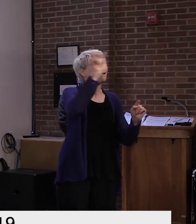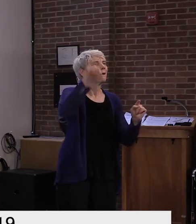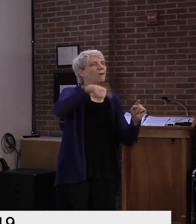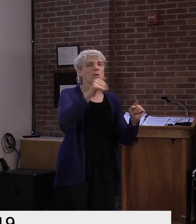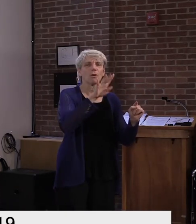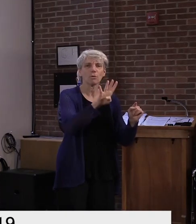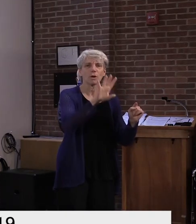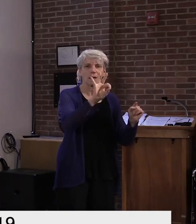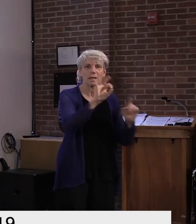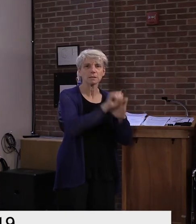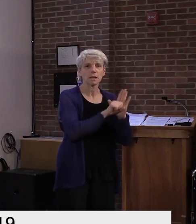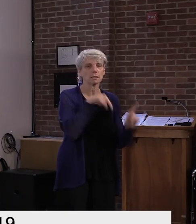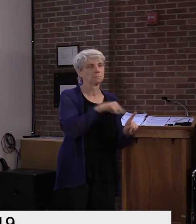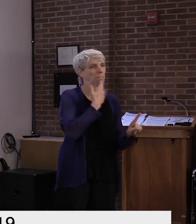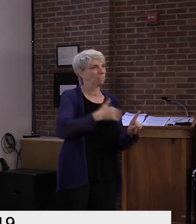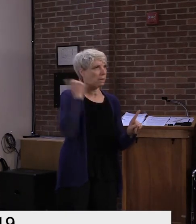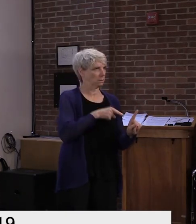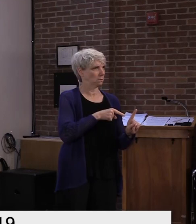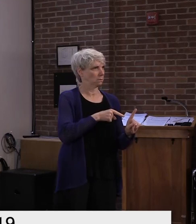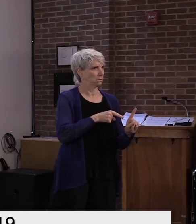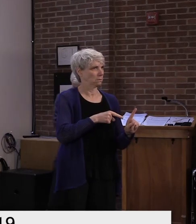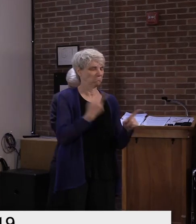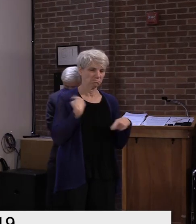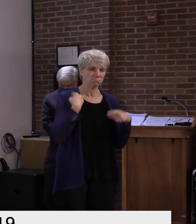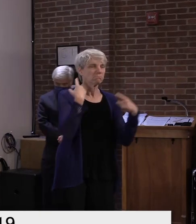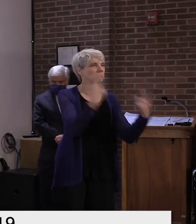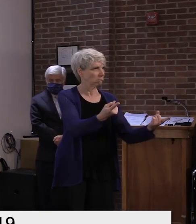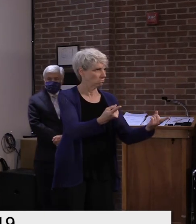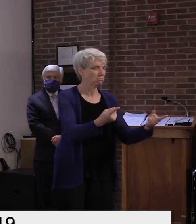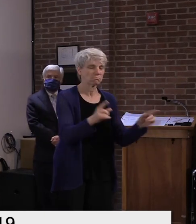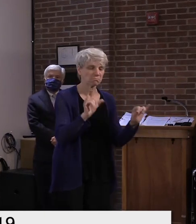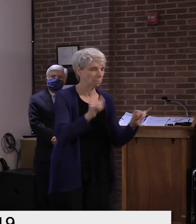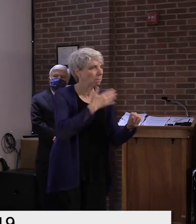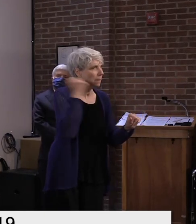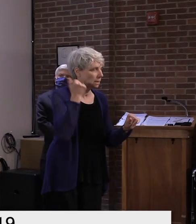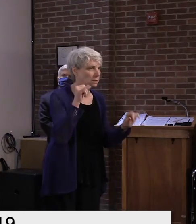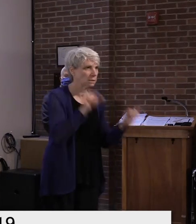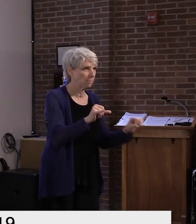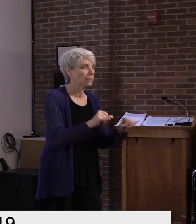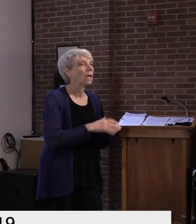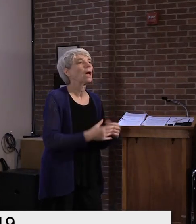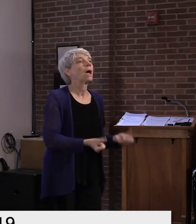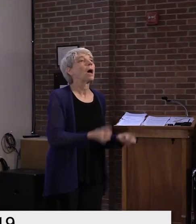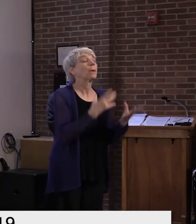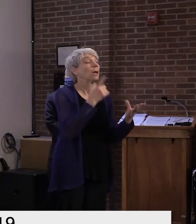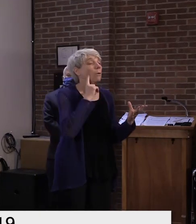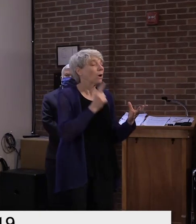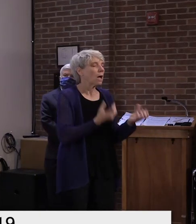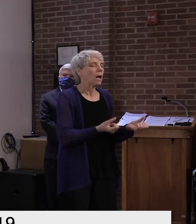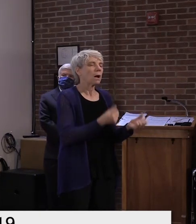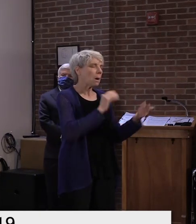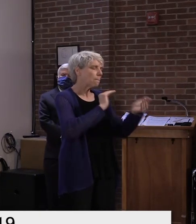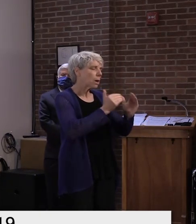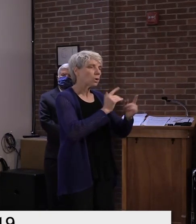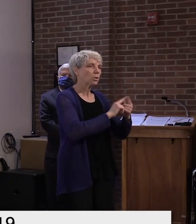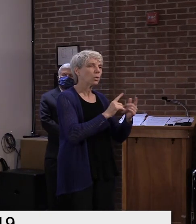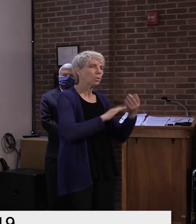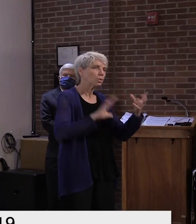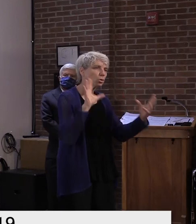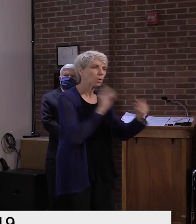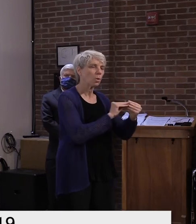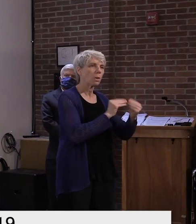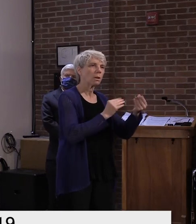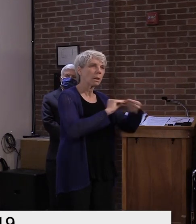in the country from the start of the pandemic. And we also have the lowest per capita case count in the last 7 days compared to the rest of the country.